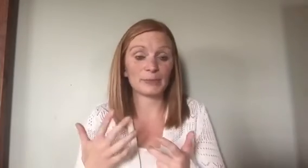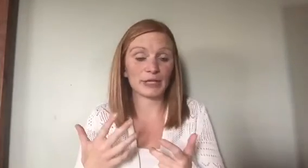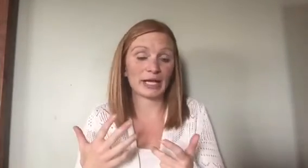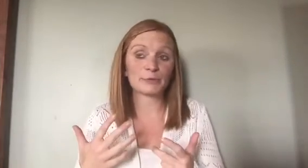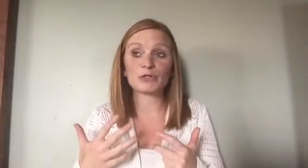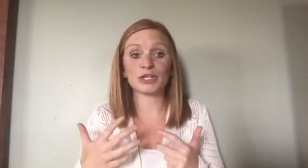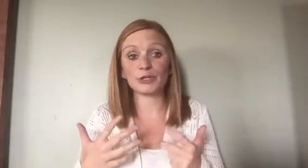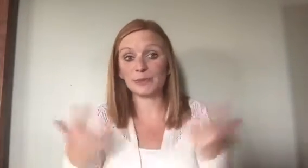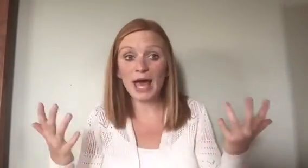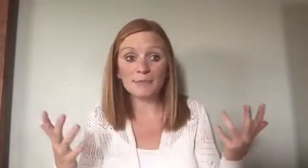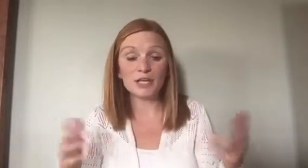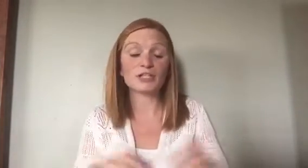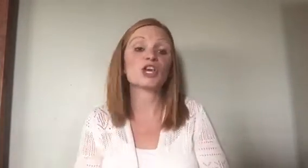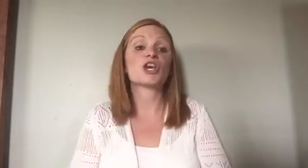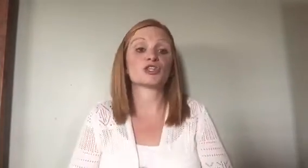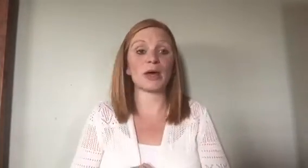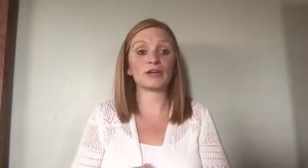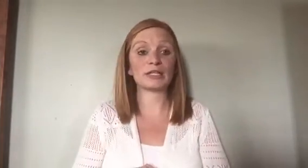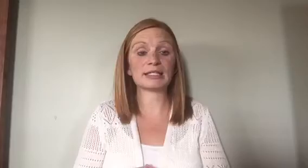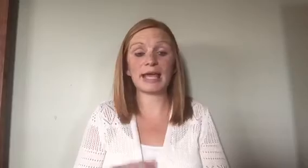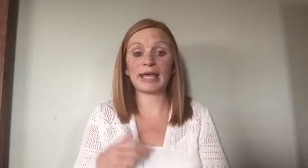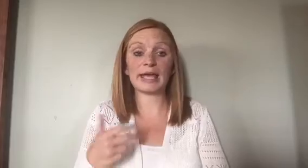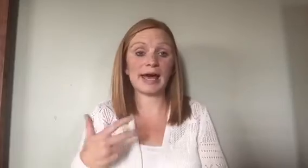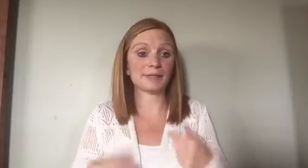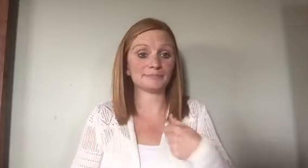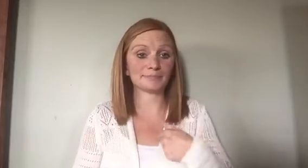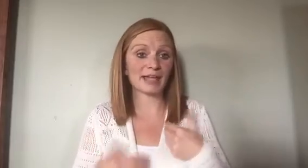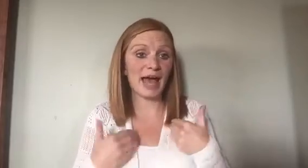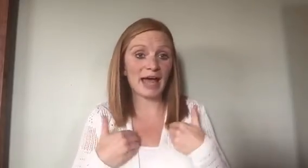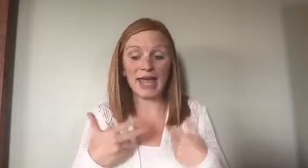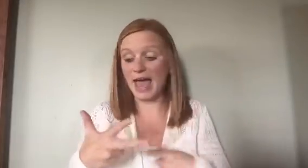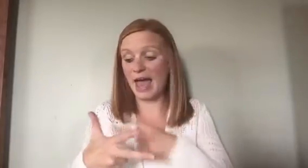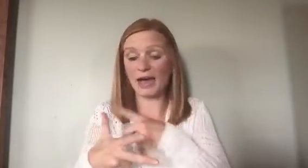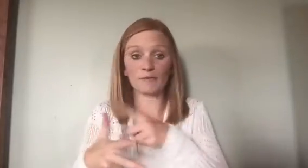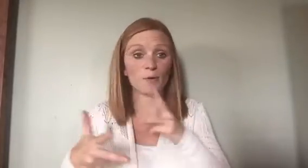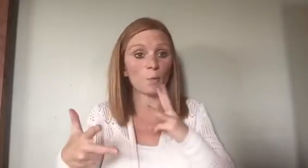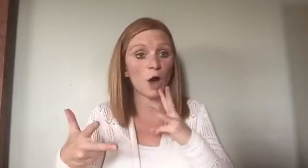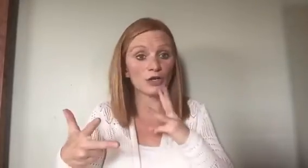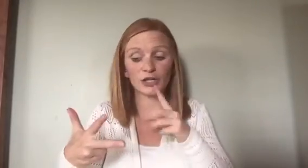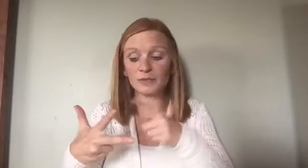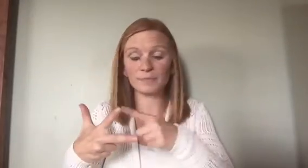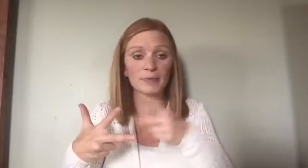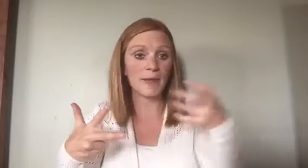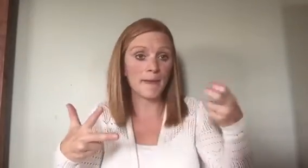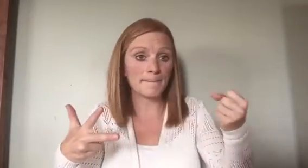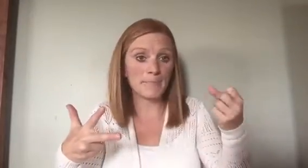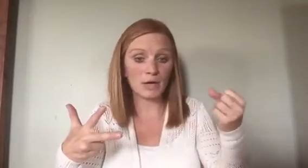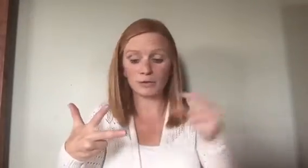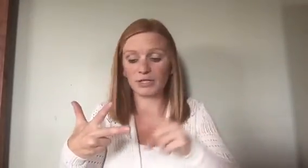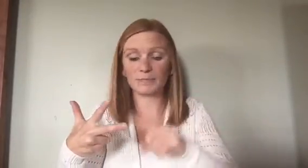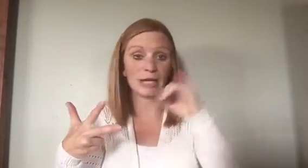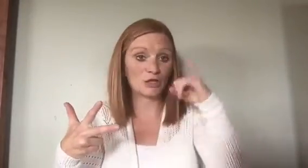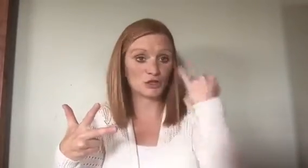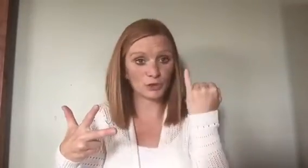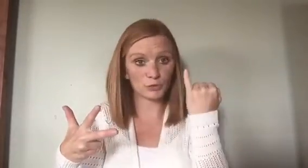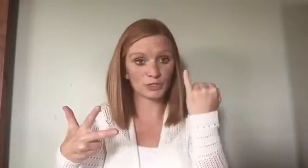or animals. It could be objects. So I could say I have water, milk, and juice.